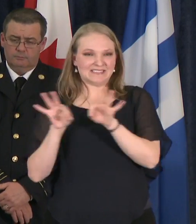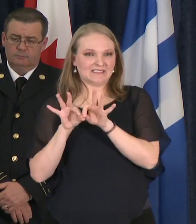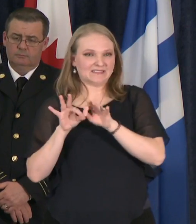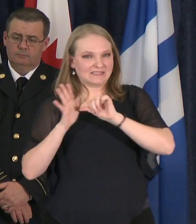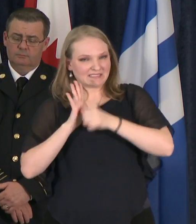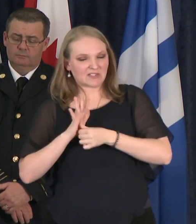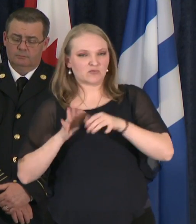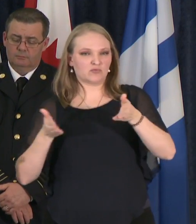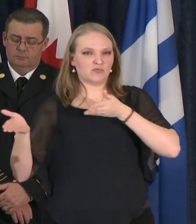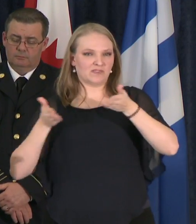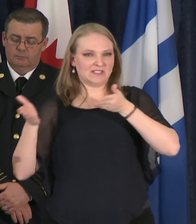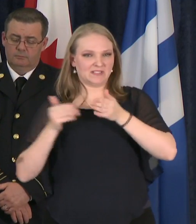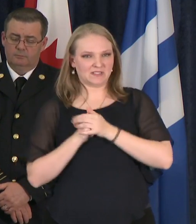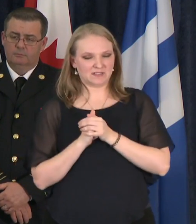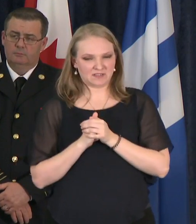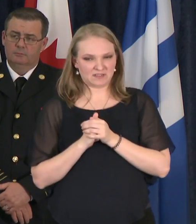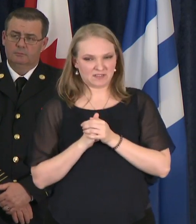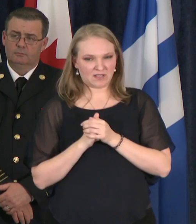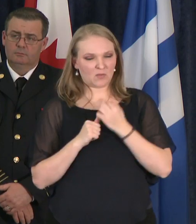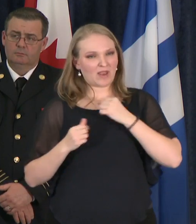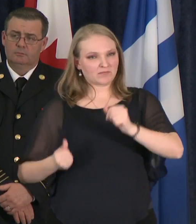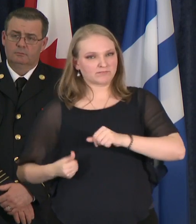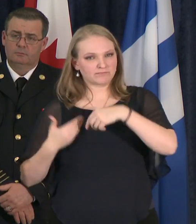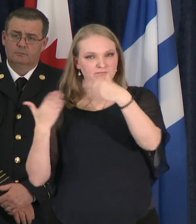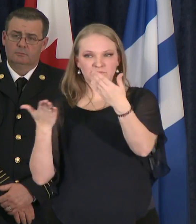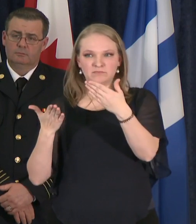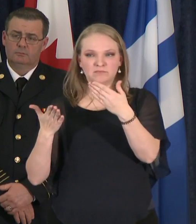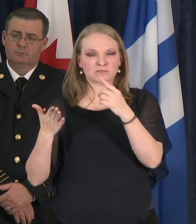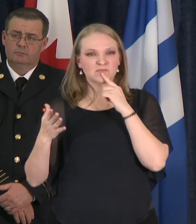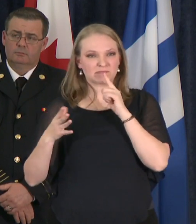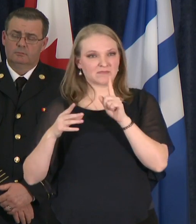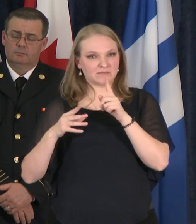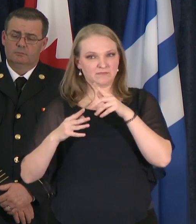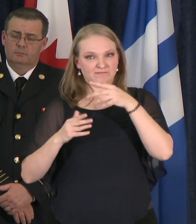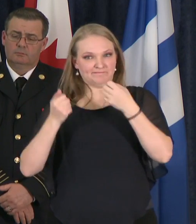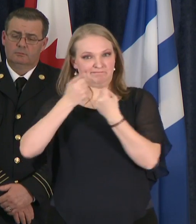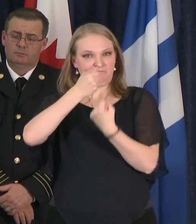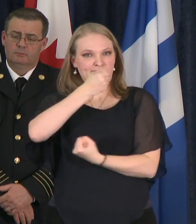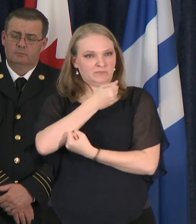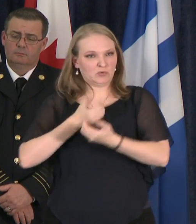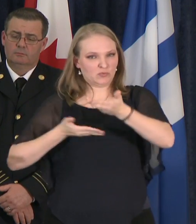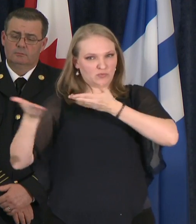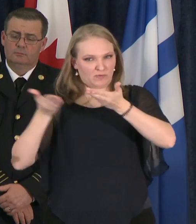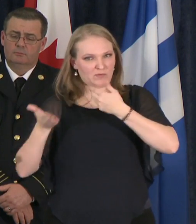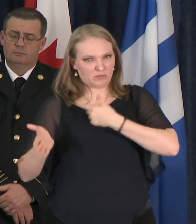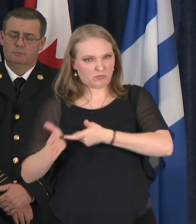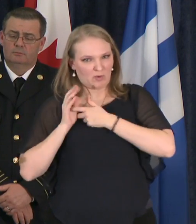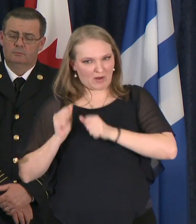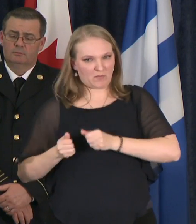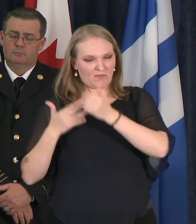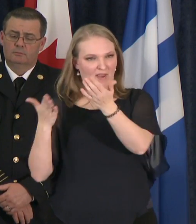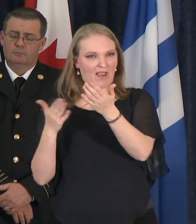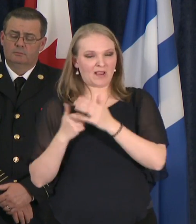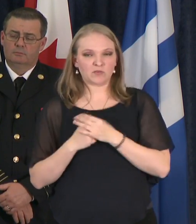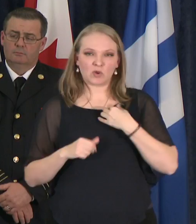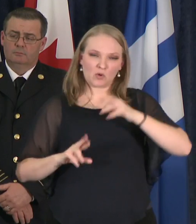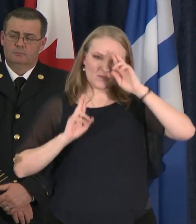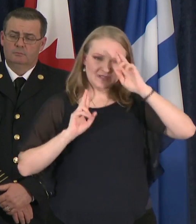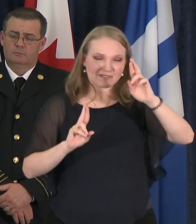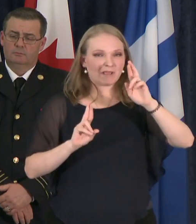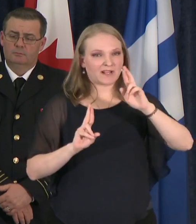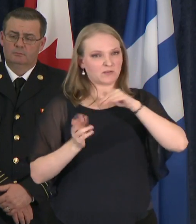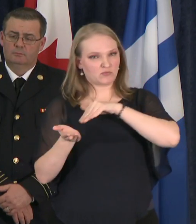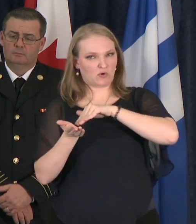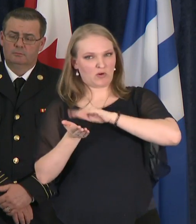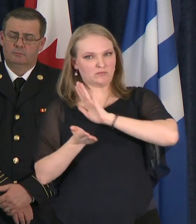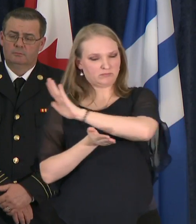also expected to deliver a number of core services. So we want to be able to respect the direction of the doctor, but at